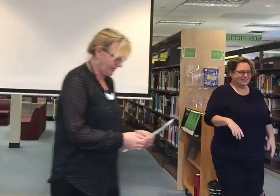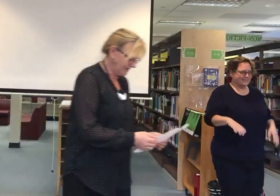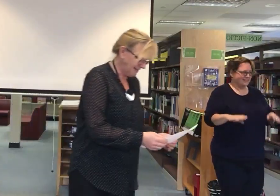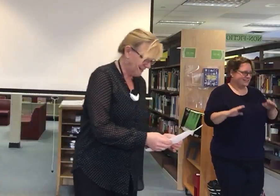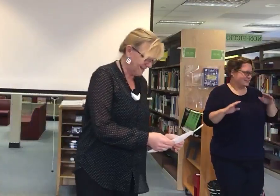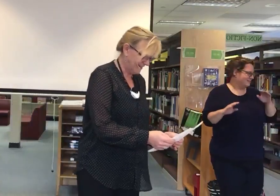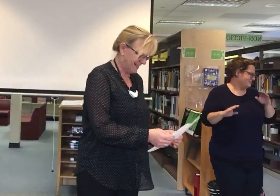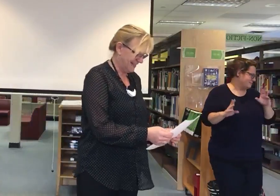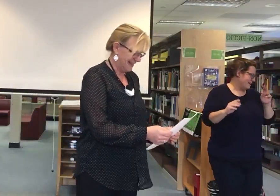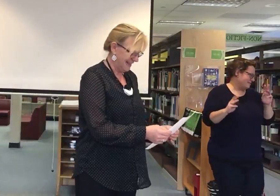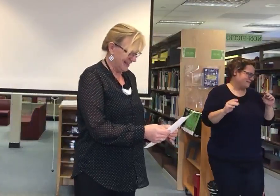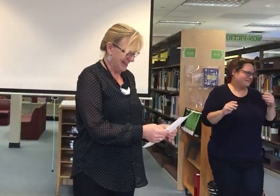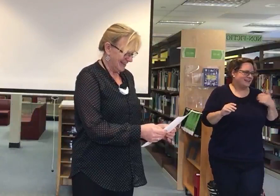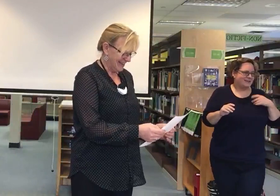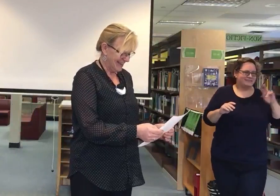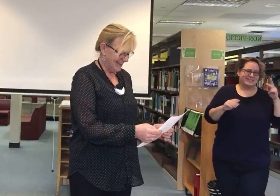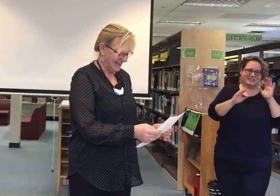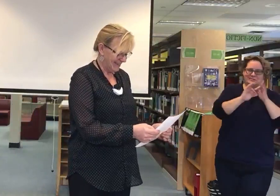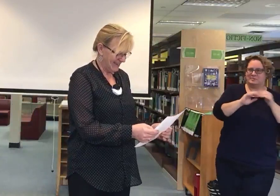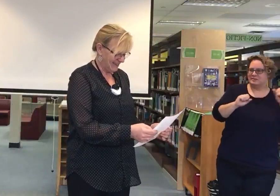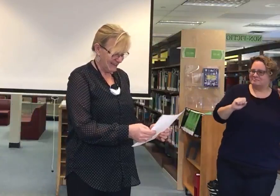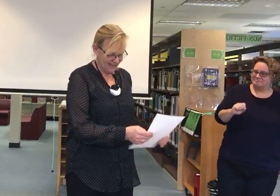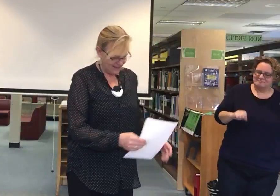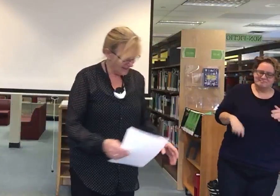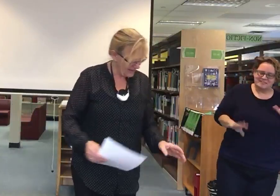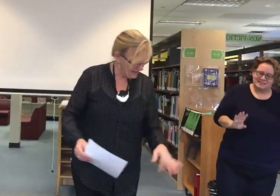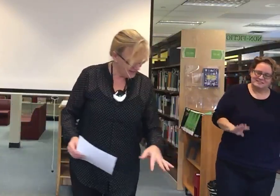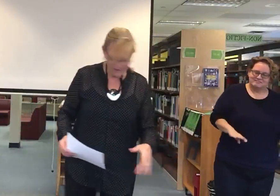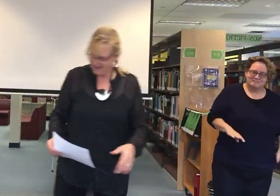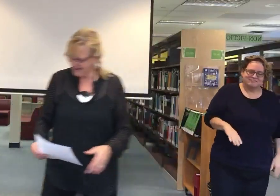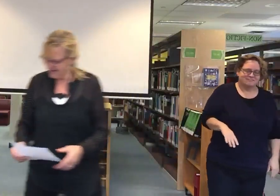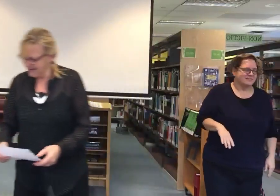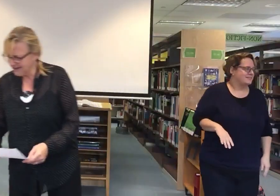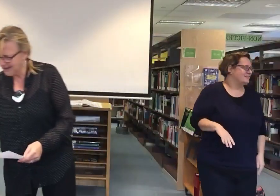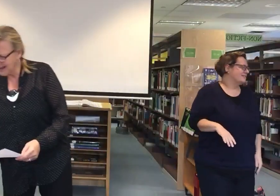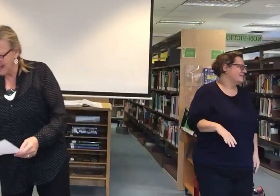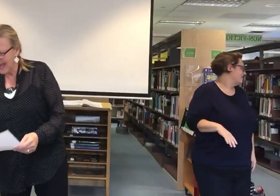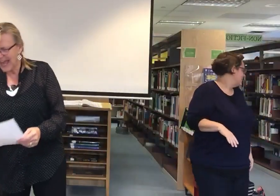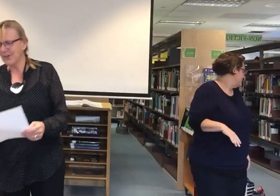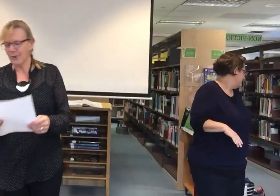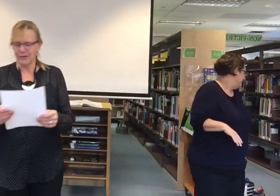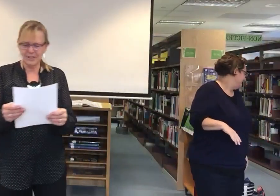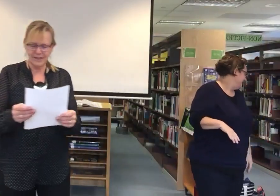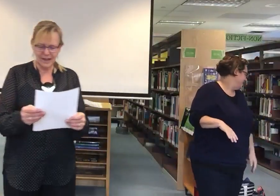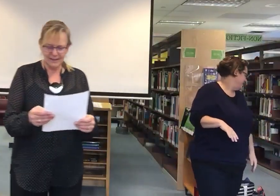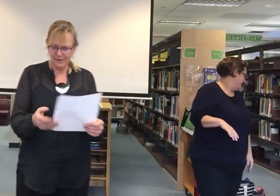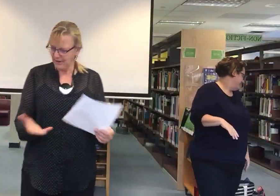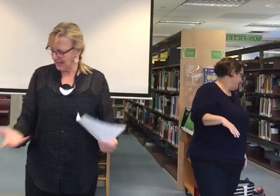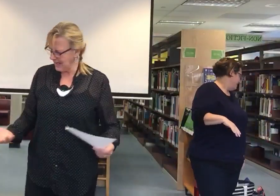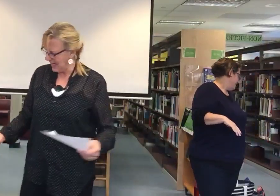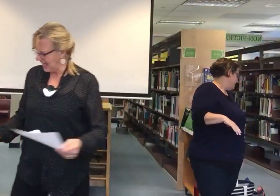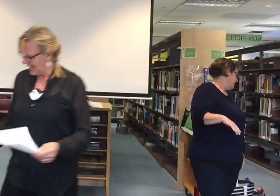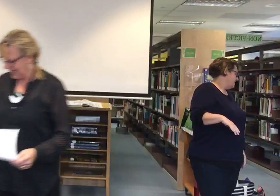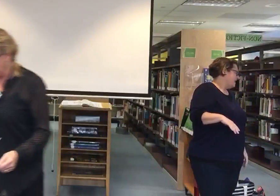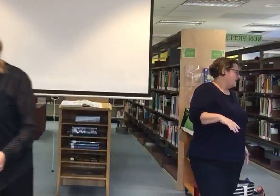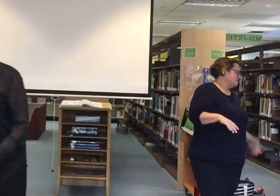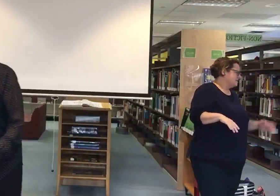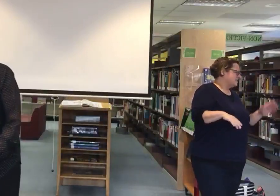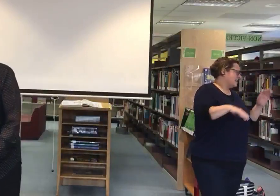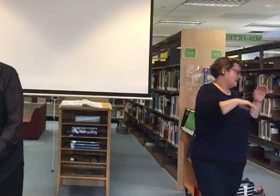interpreter here, and at around 9:30.